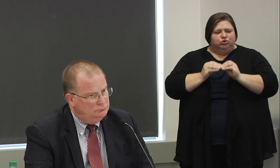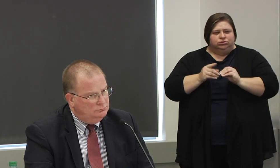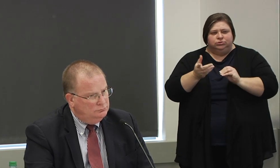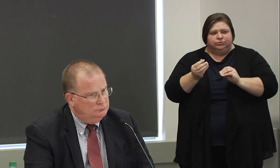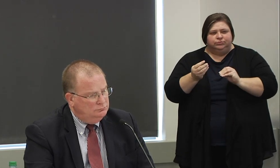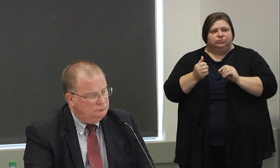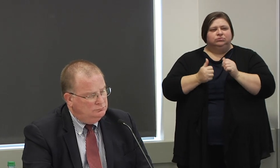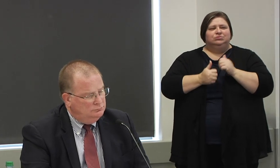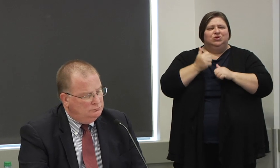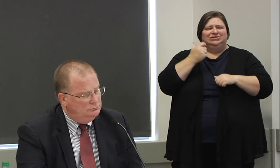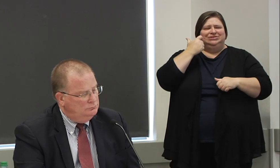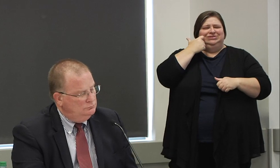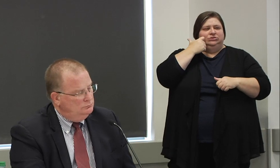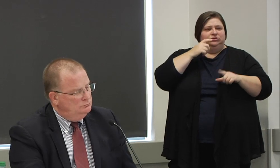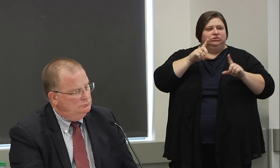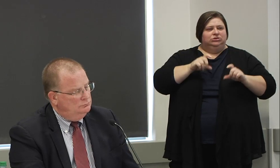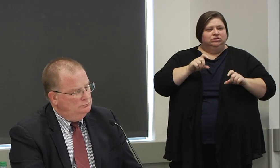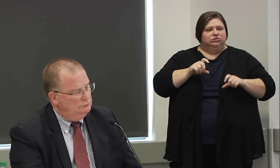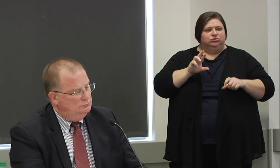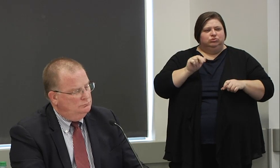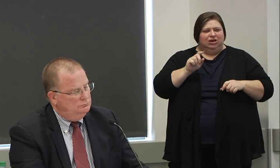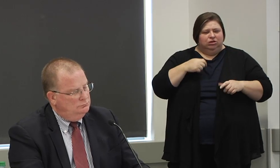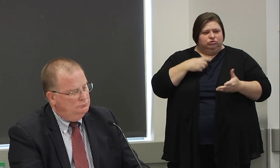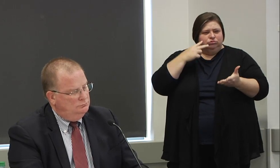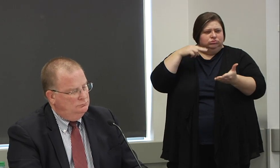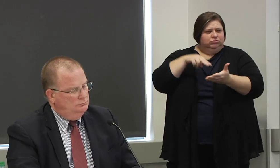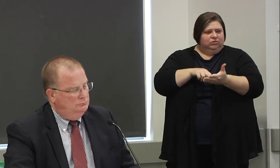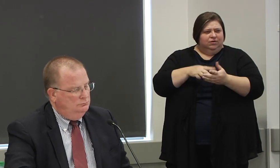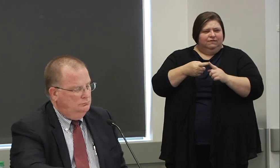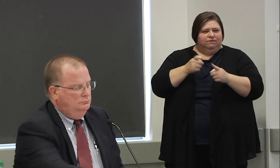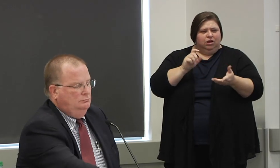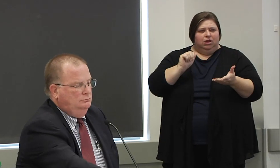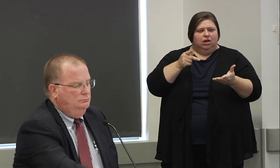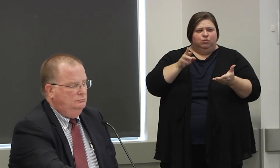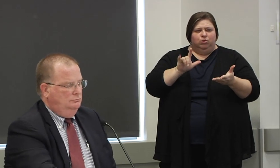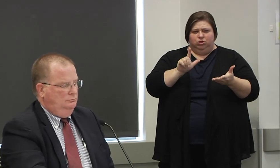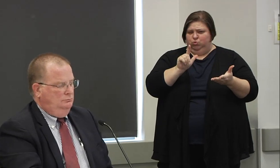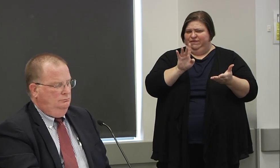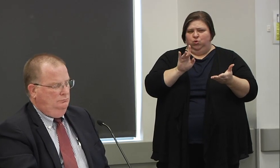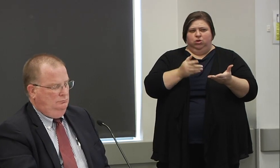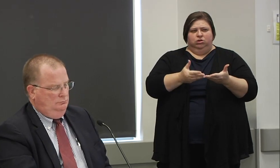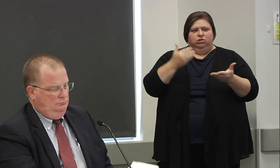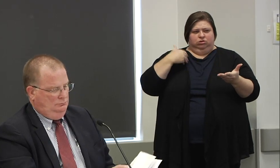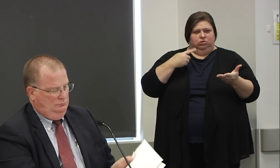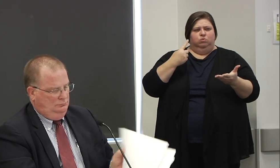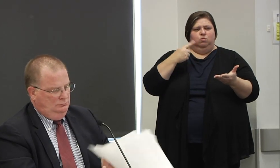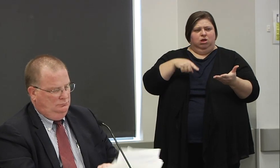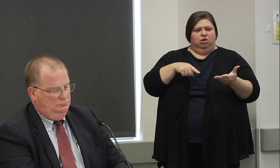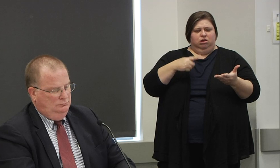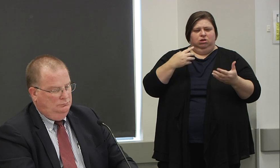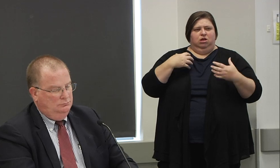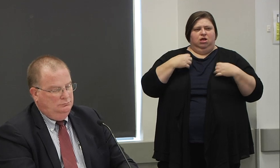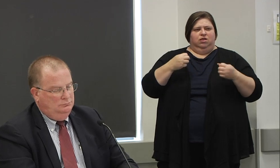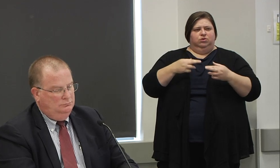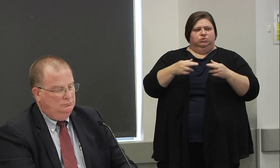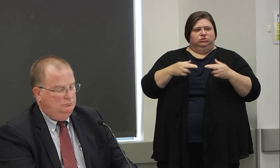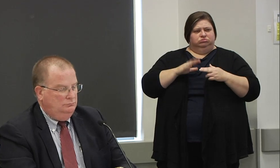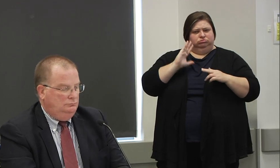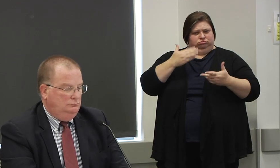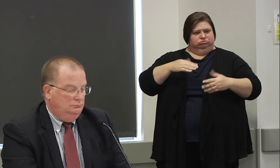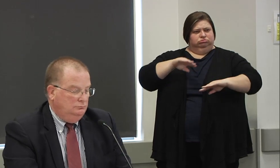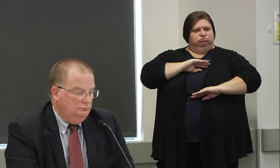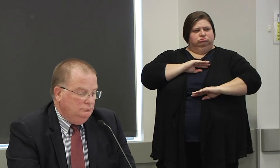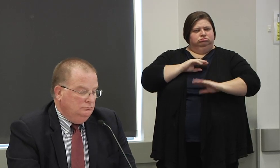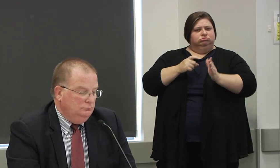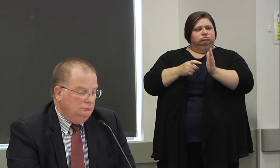rate data I saw was from April 24th, and only one of your health regions then met the criteria. It seems like now you're saying